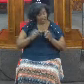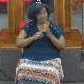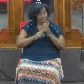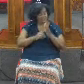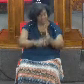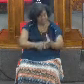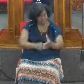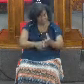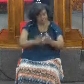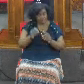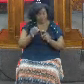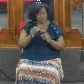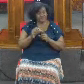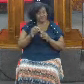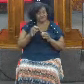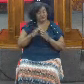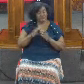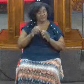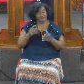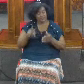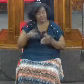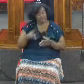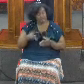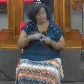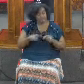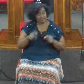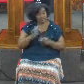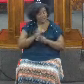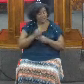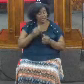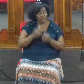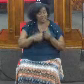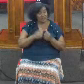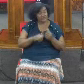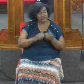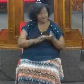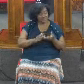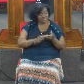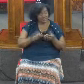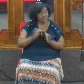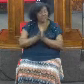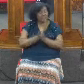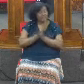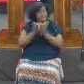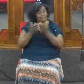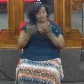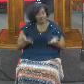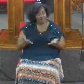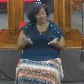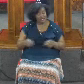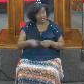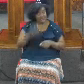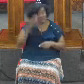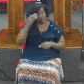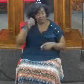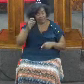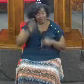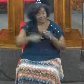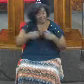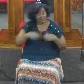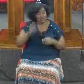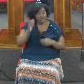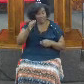bodies. But we make every excuse in the book as why we can't go knock